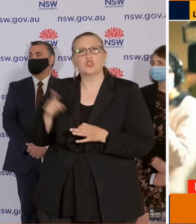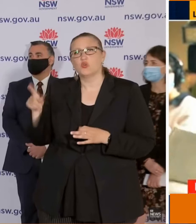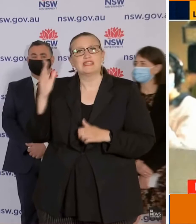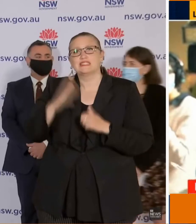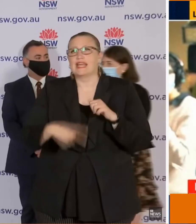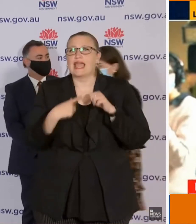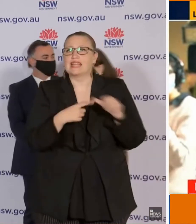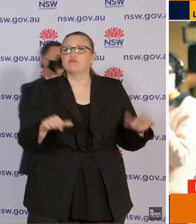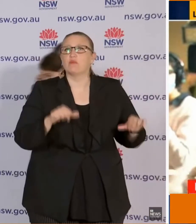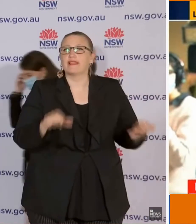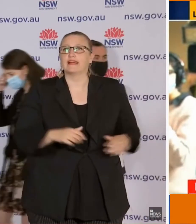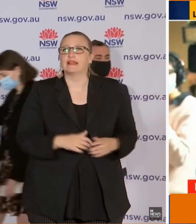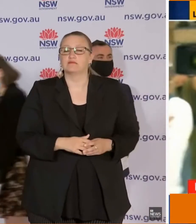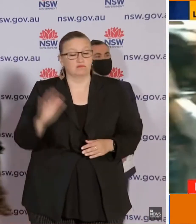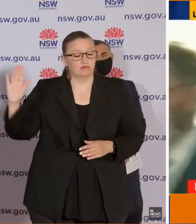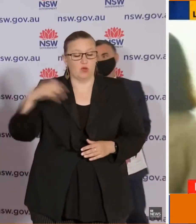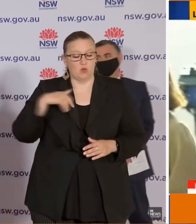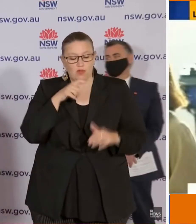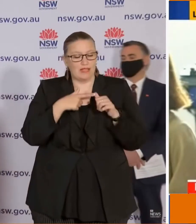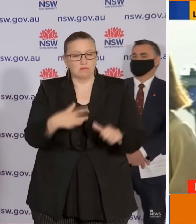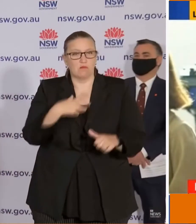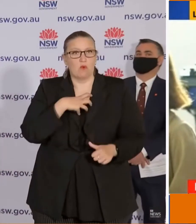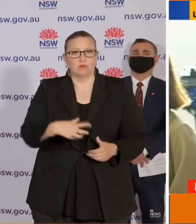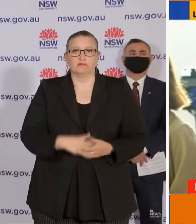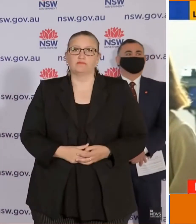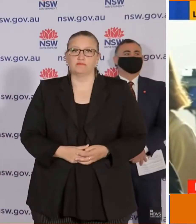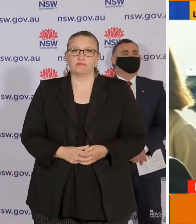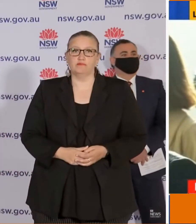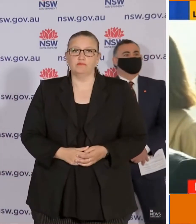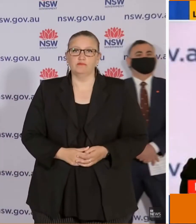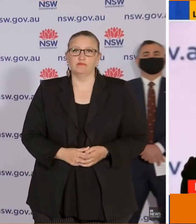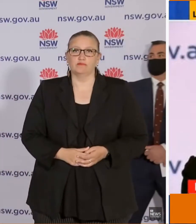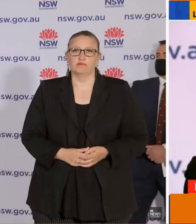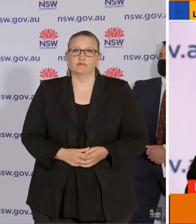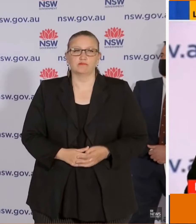said it depends on inputs. On the inputs, what's the figure?